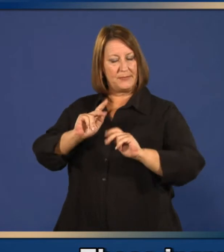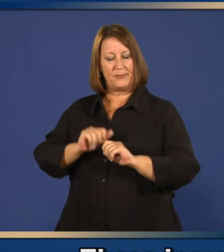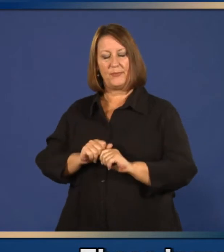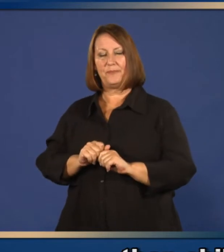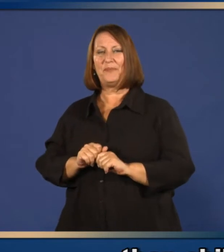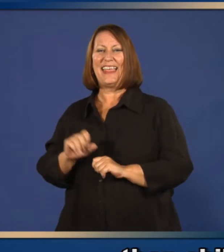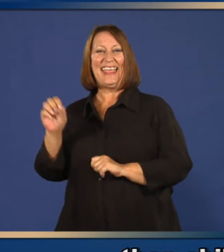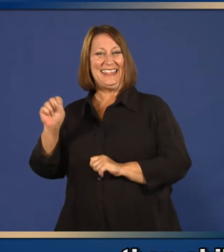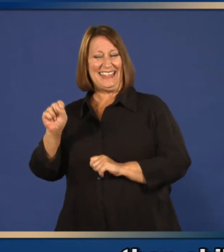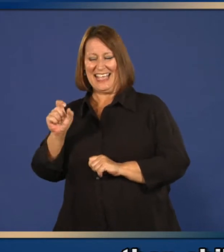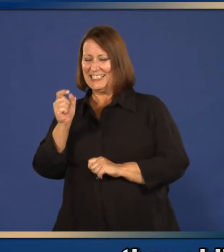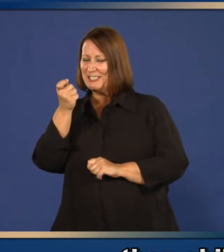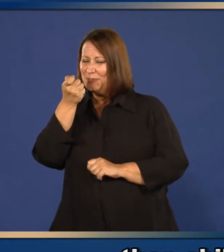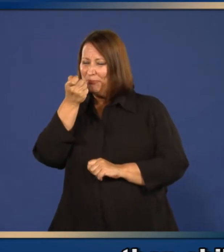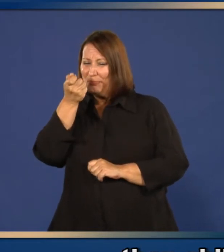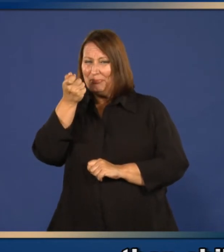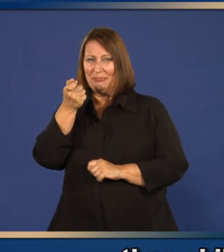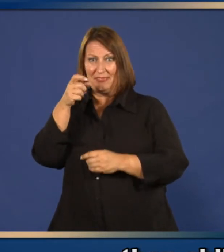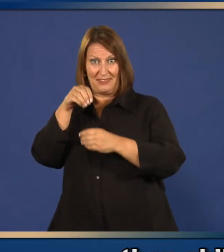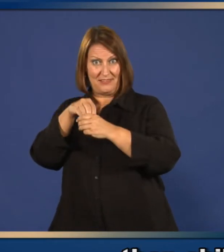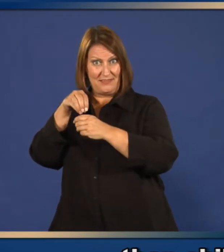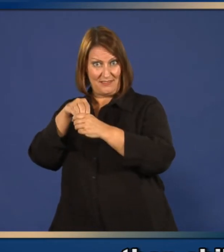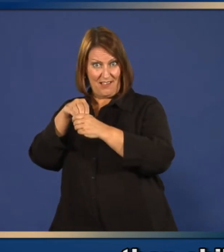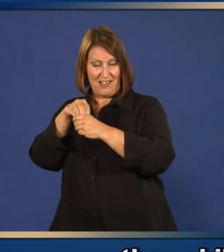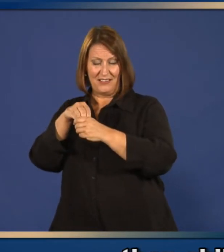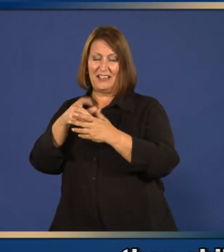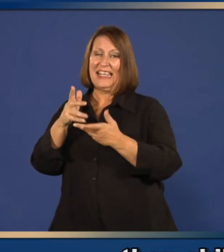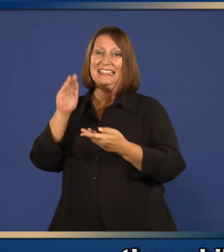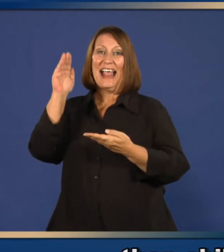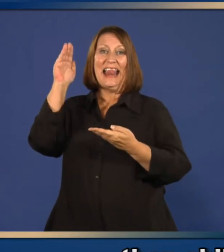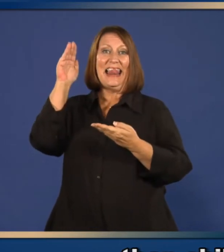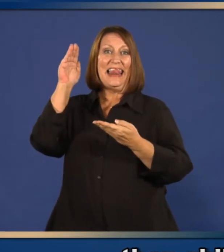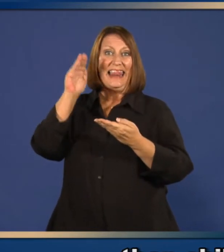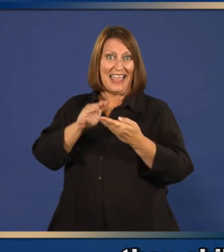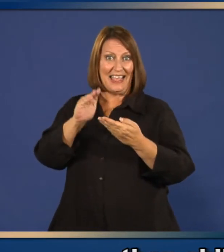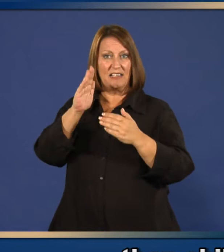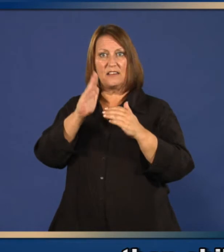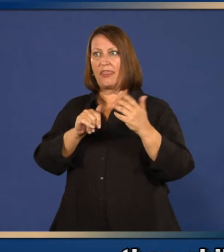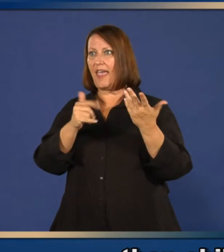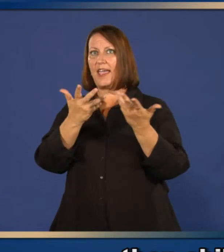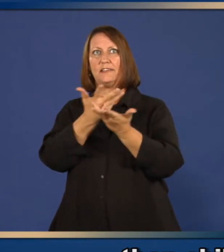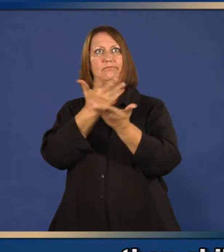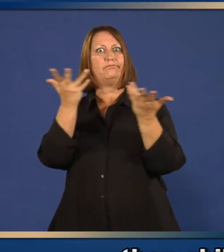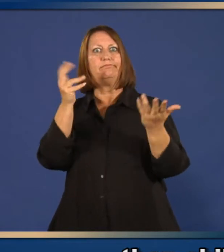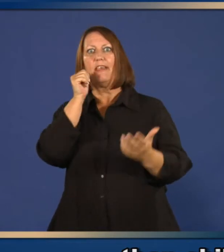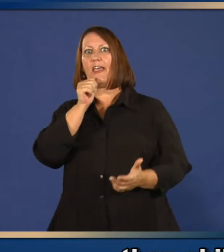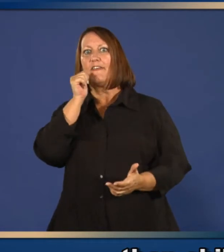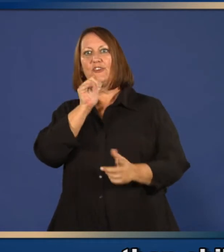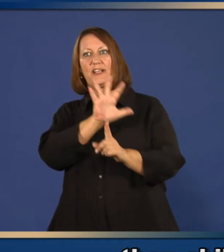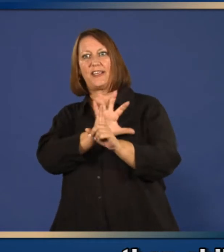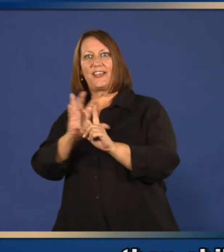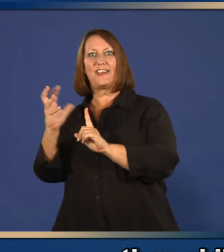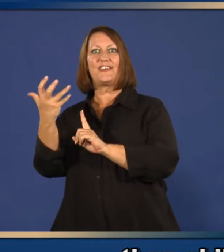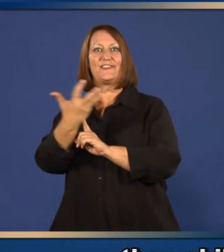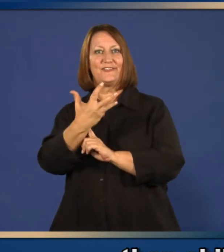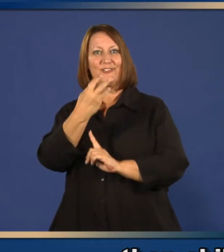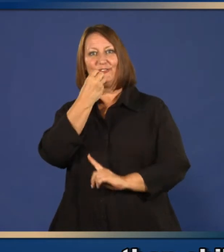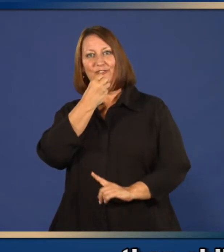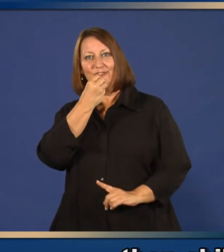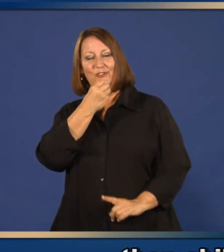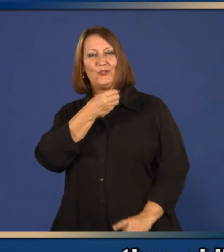much less than children are exposed to in their environment, food, and water.